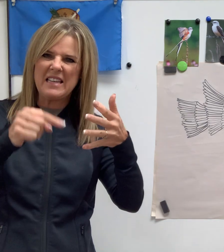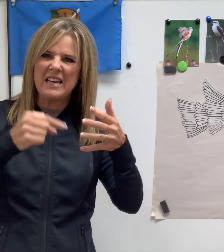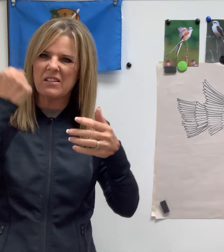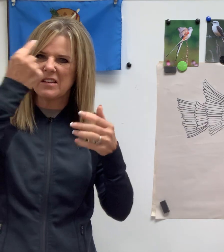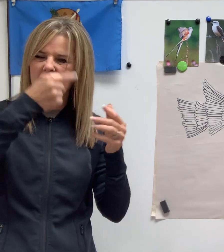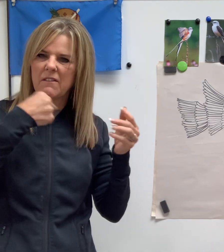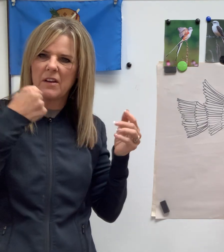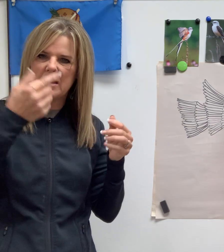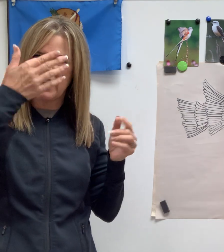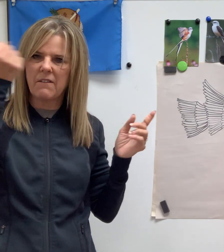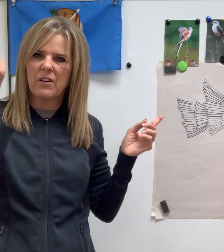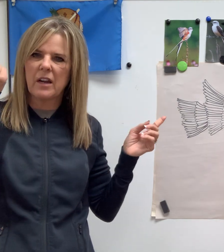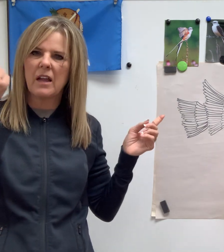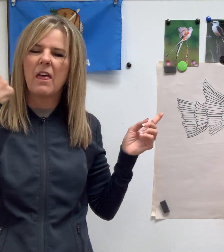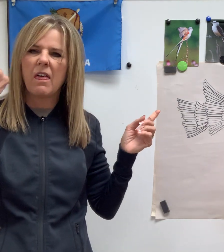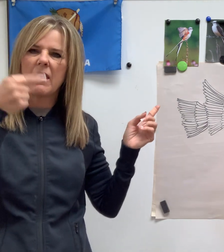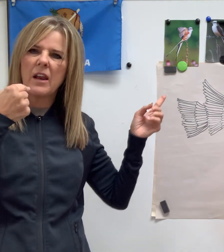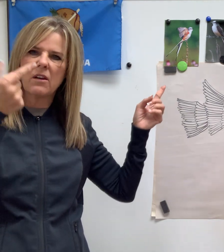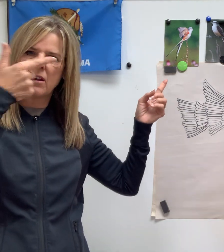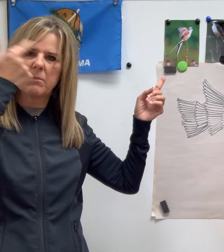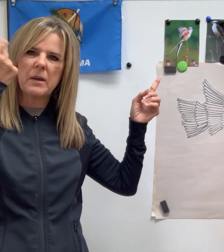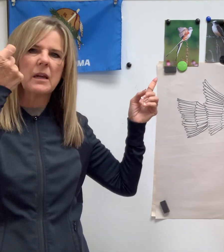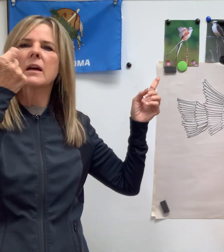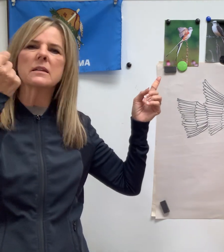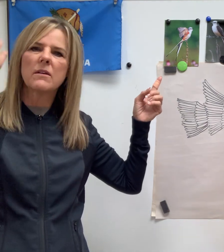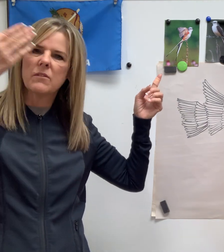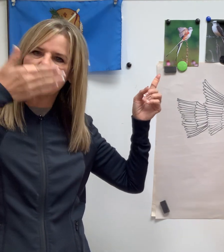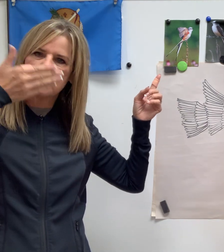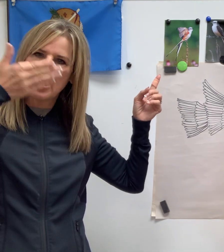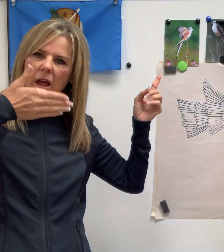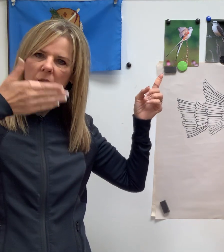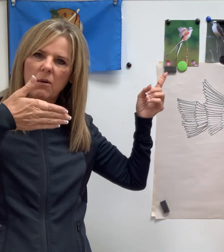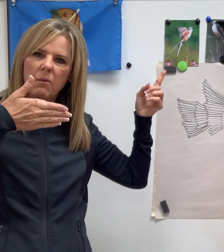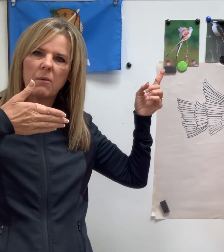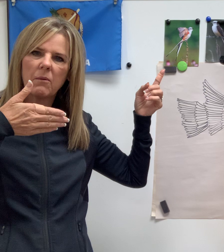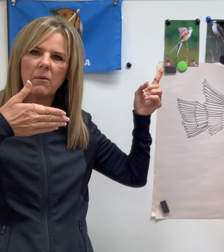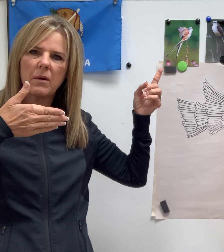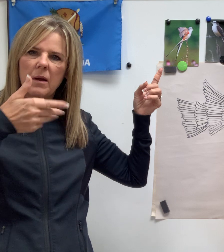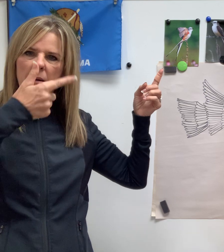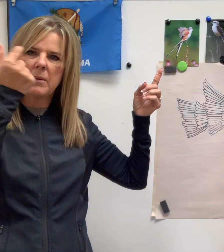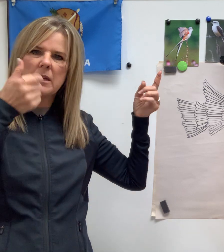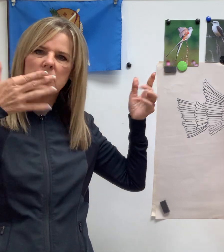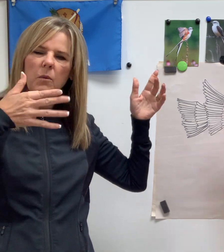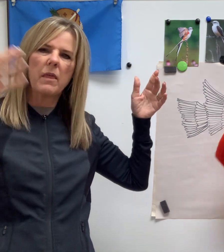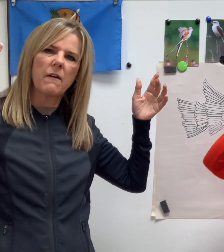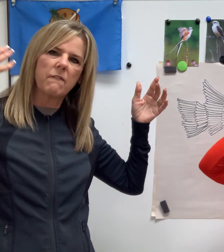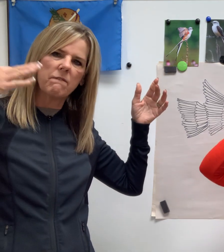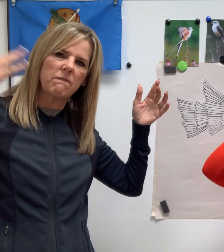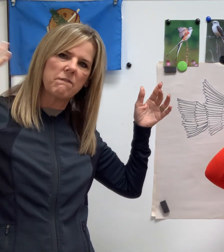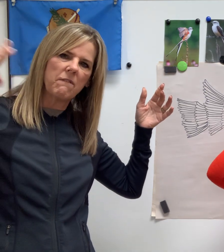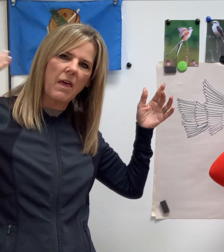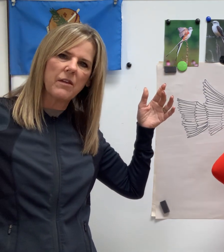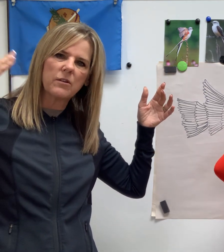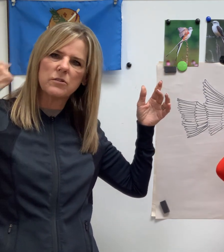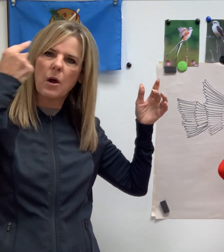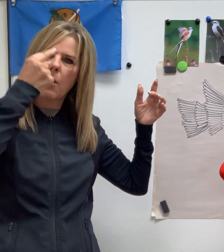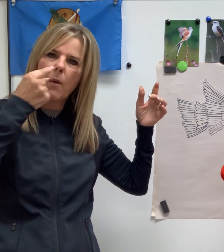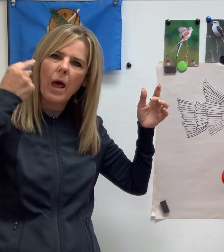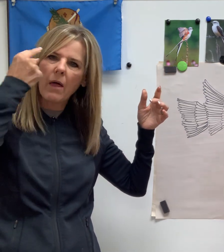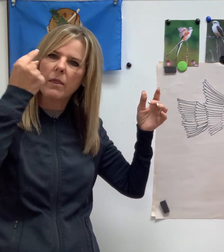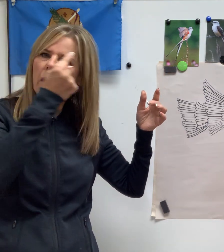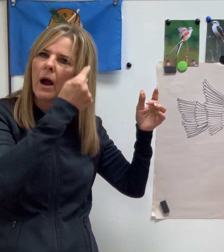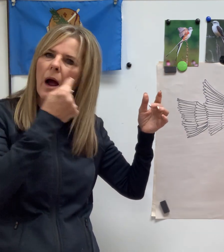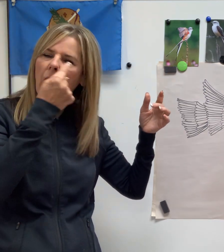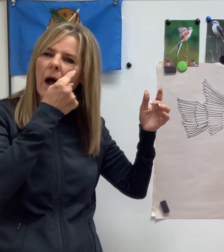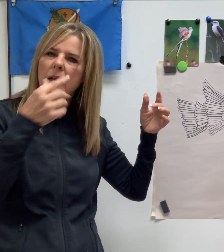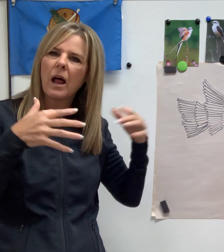always forget. They look, because of the shadow and because of the way their feathers are, around their eye, a lot